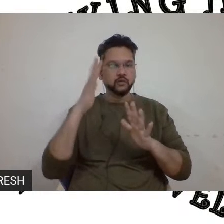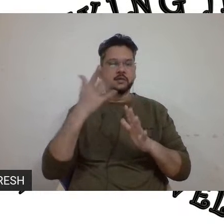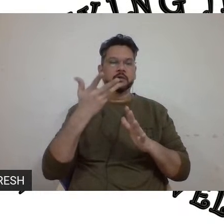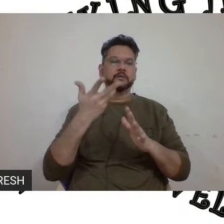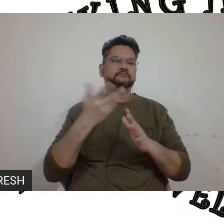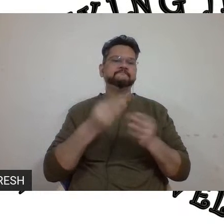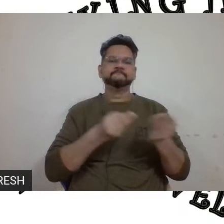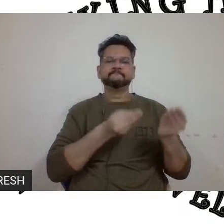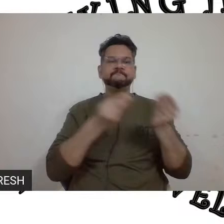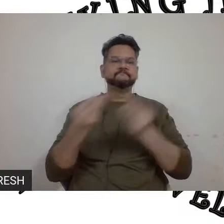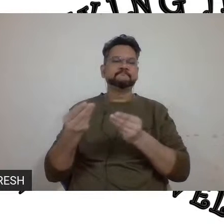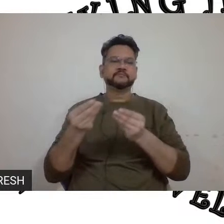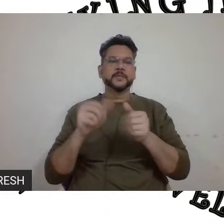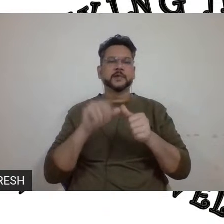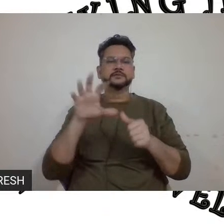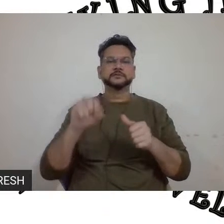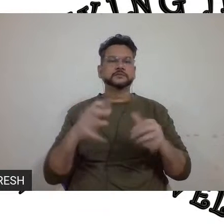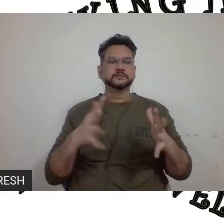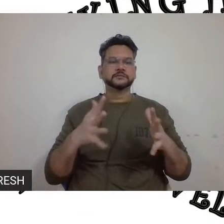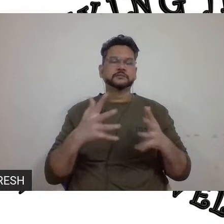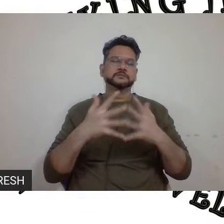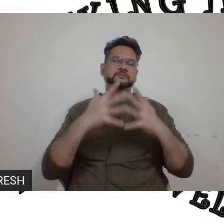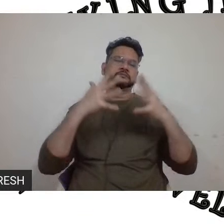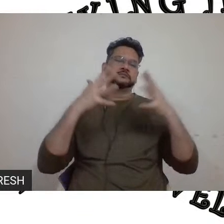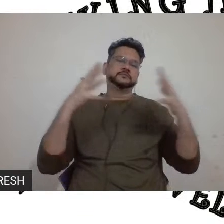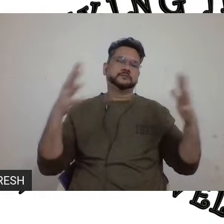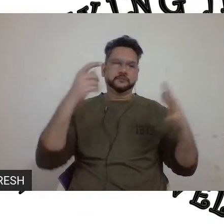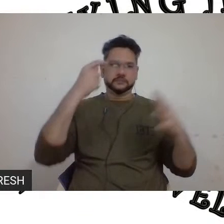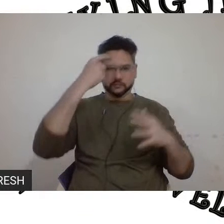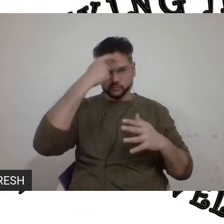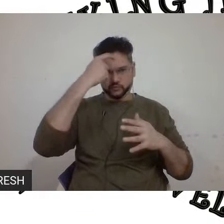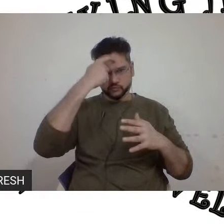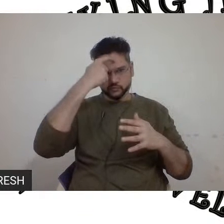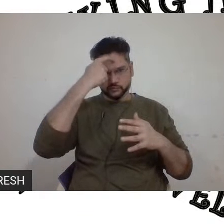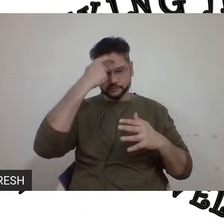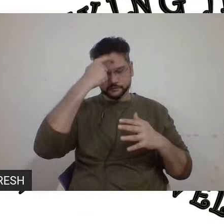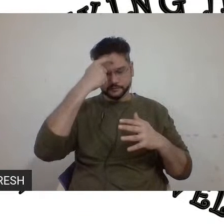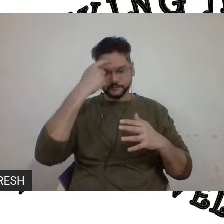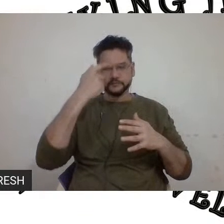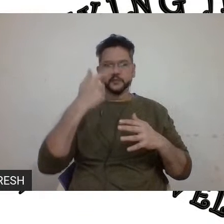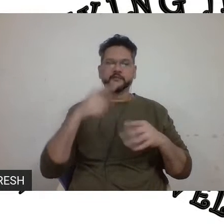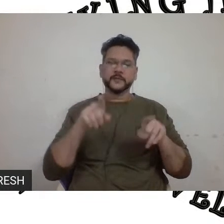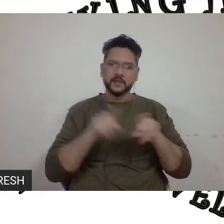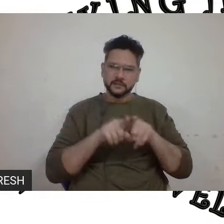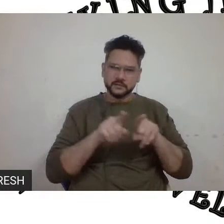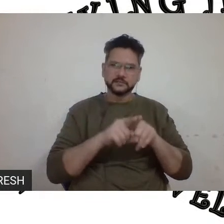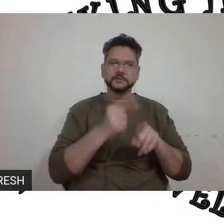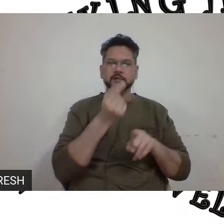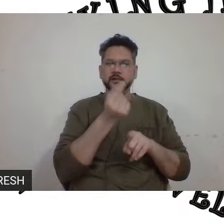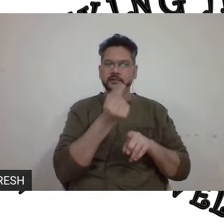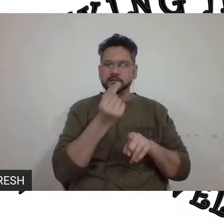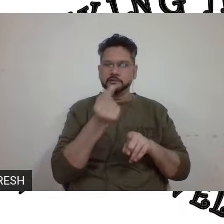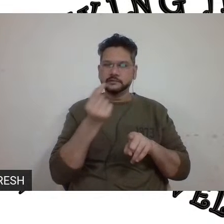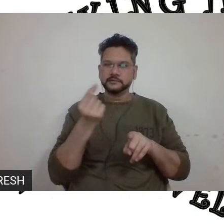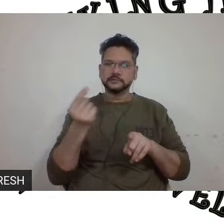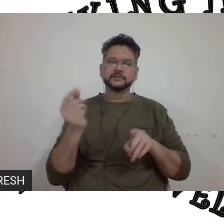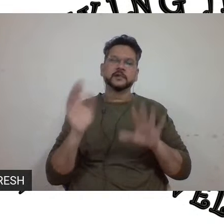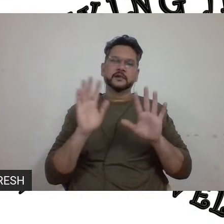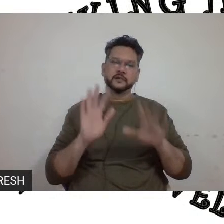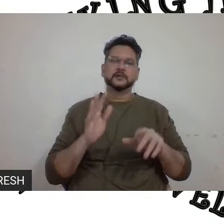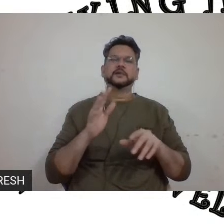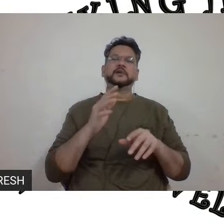there are certain other things which really, really are important, that needs to be taken care